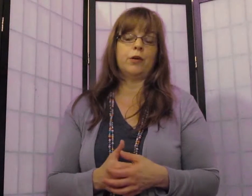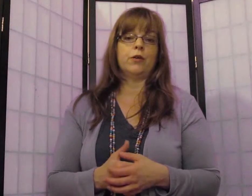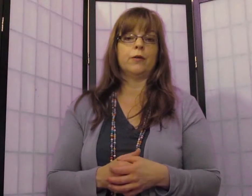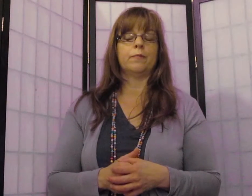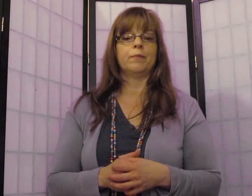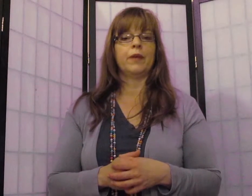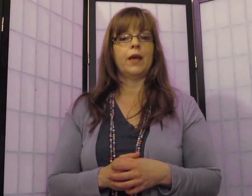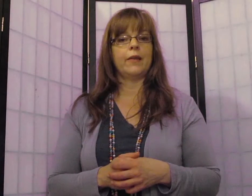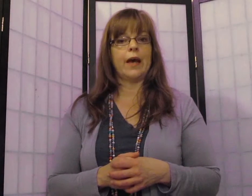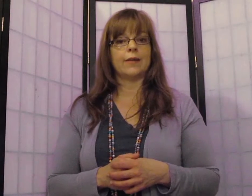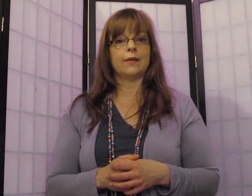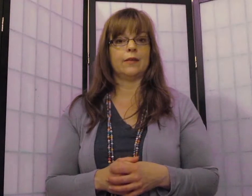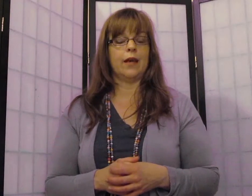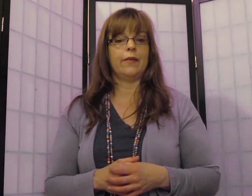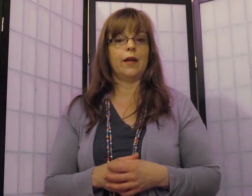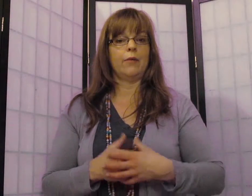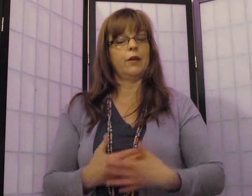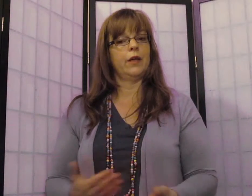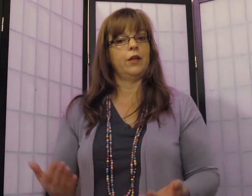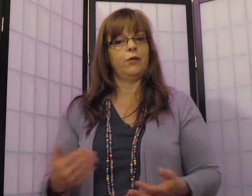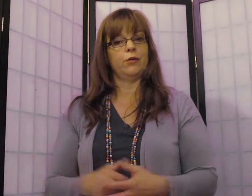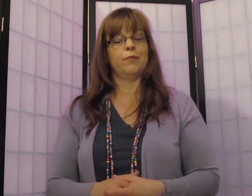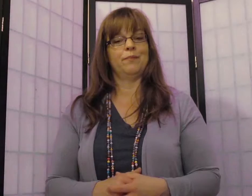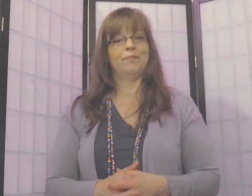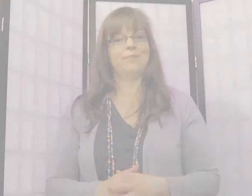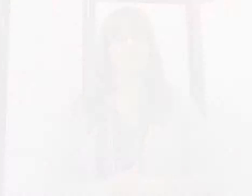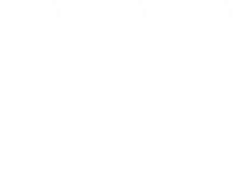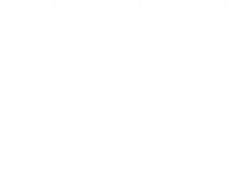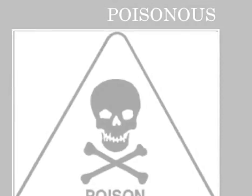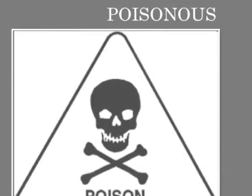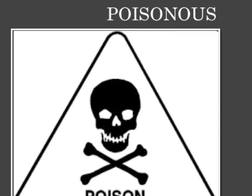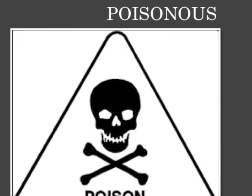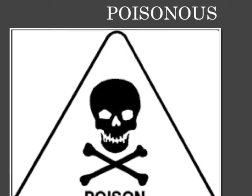computer. And that's the sign that I would then use.